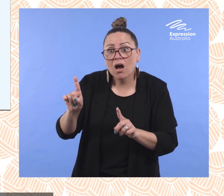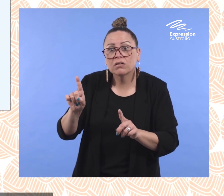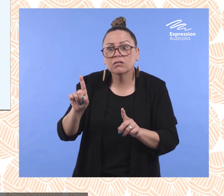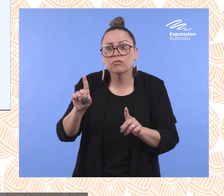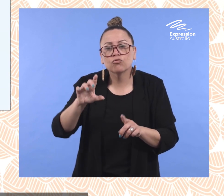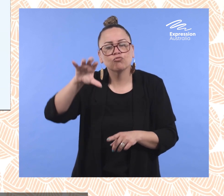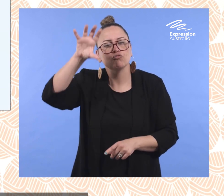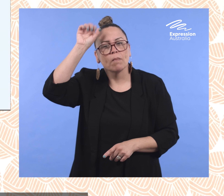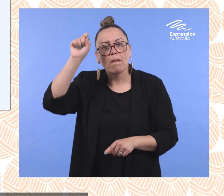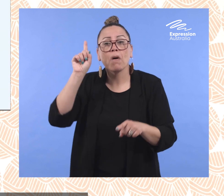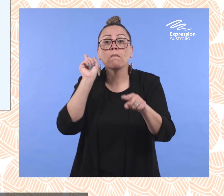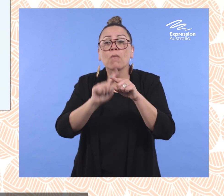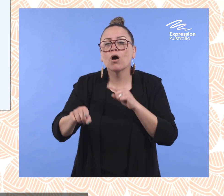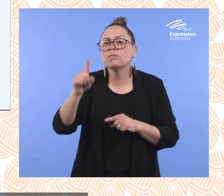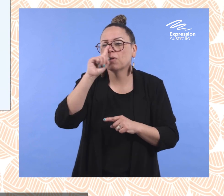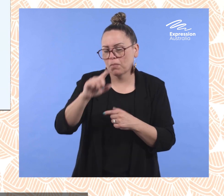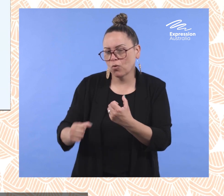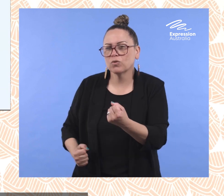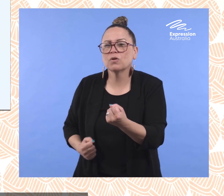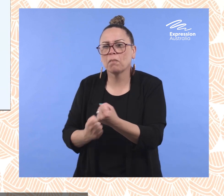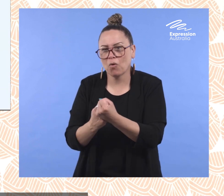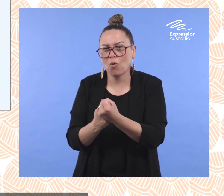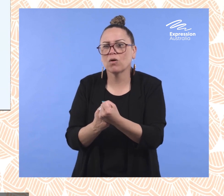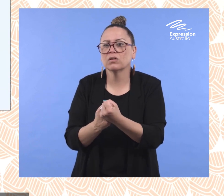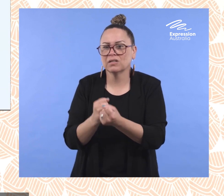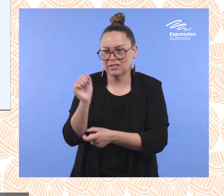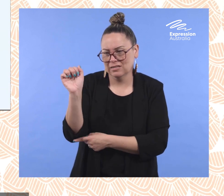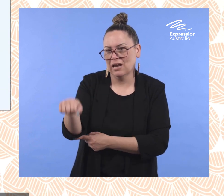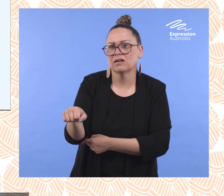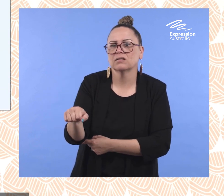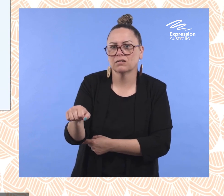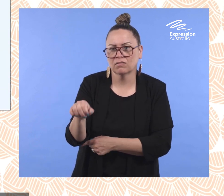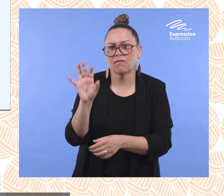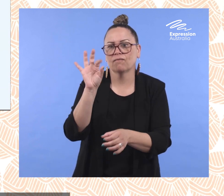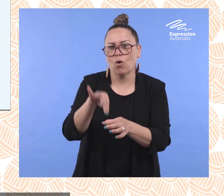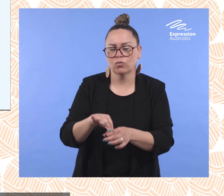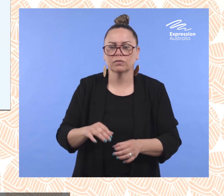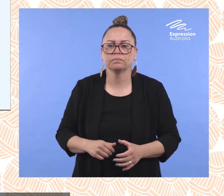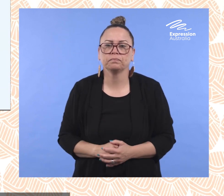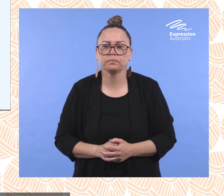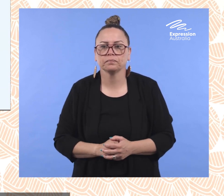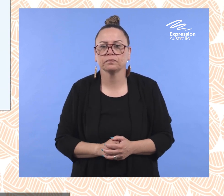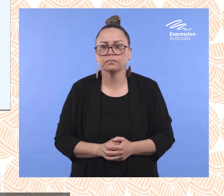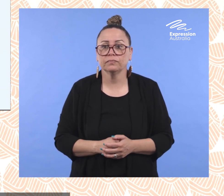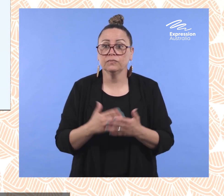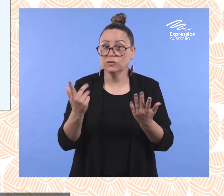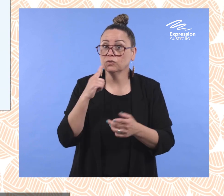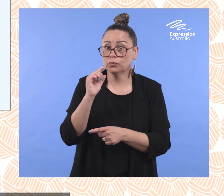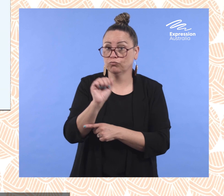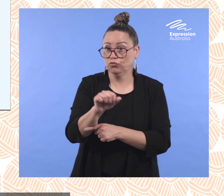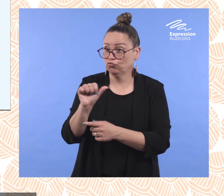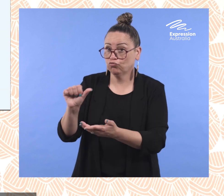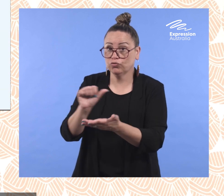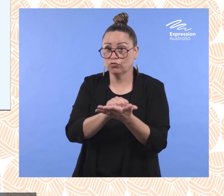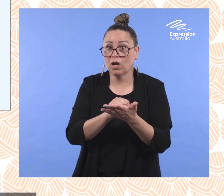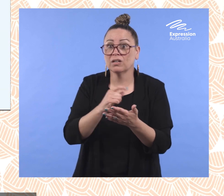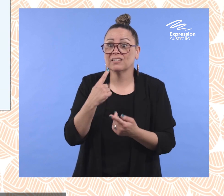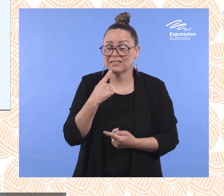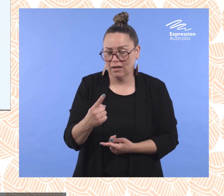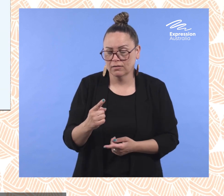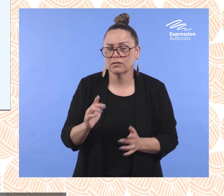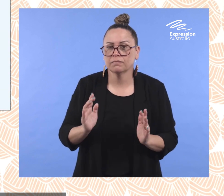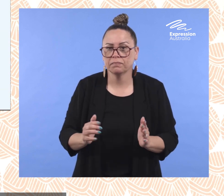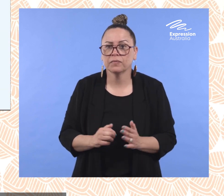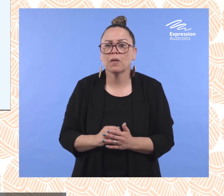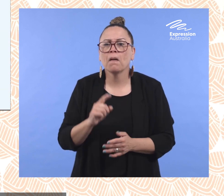Bearing in mind that caveat that the majority do support the voice. And they'd say, yes, that's right, I did say that.